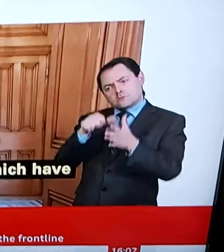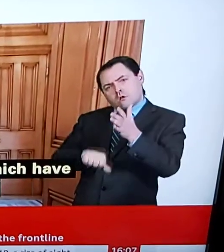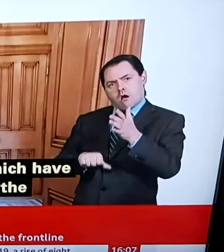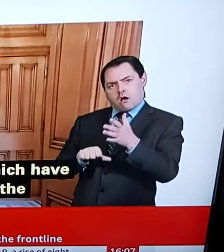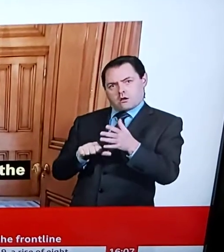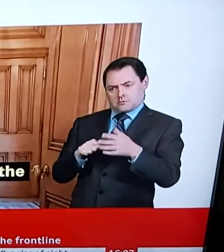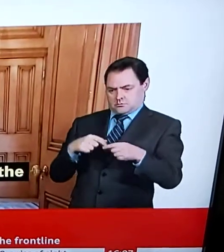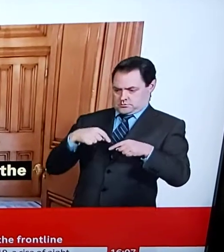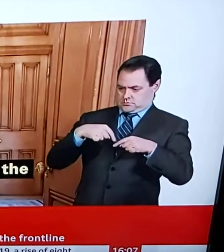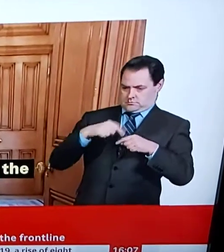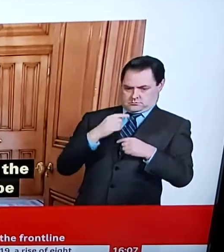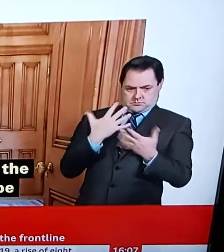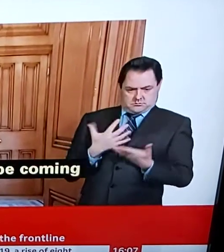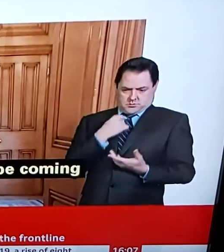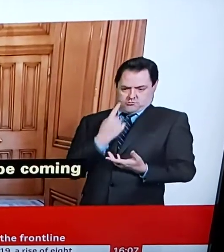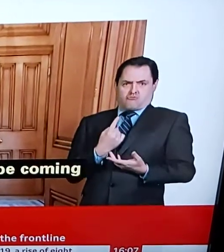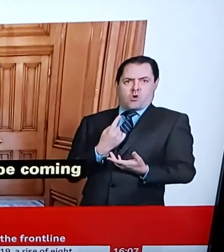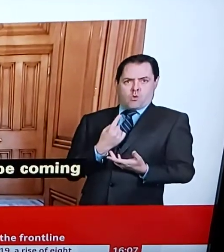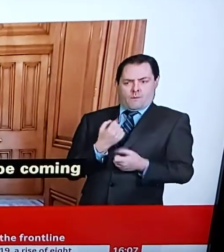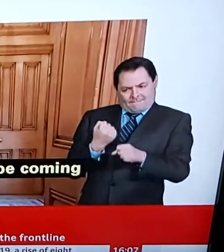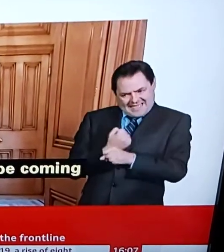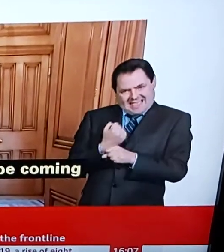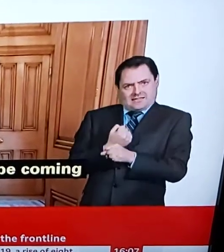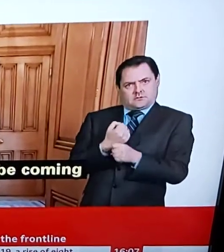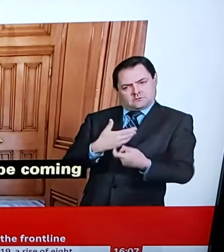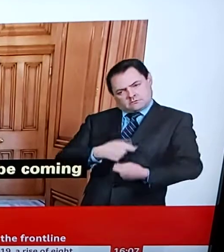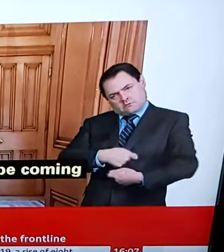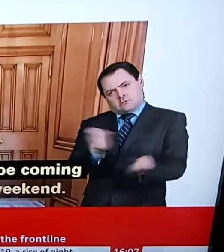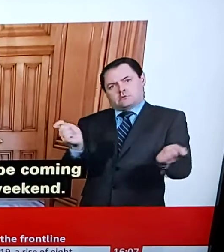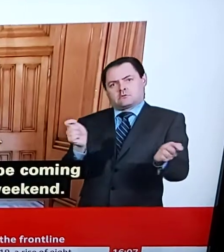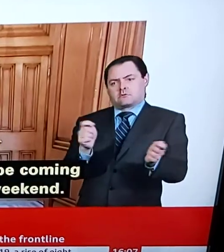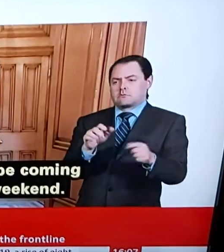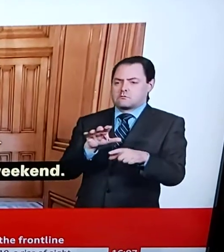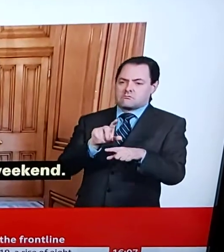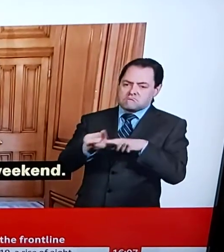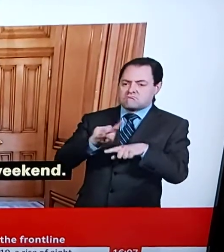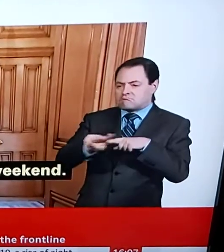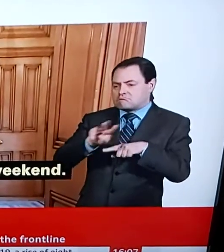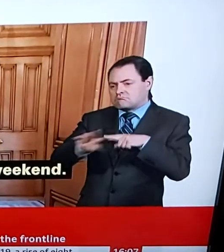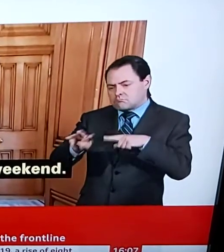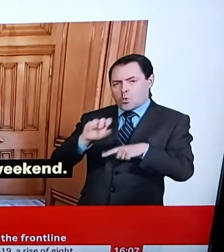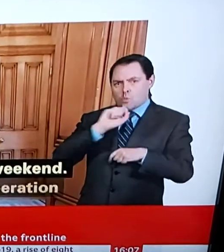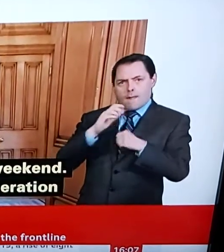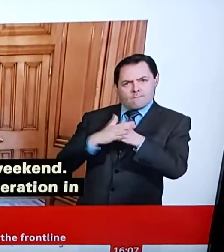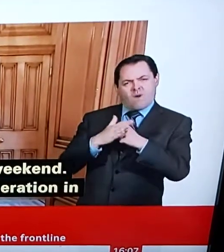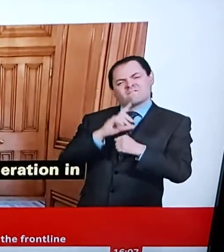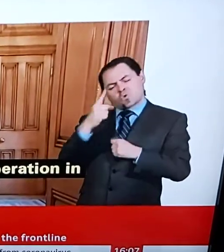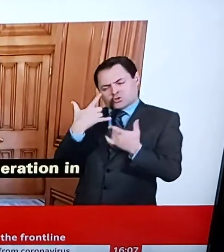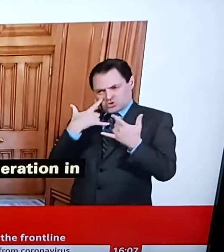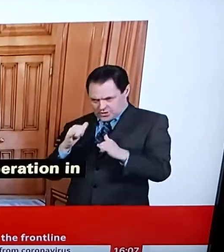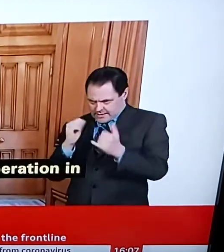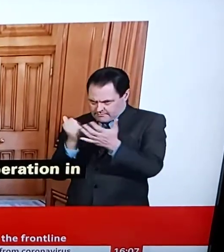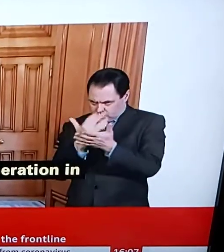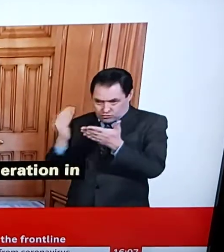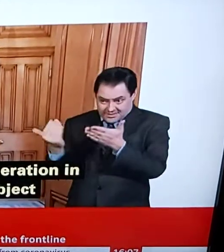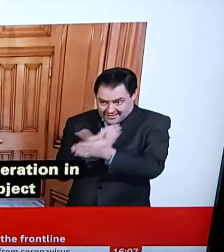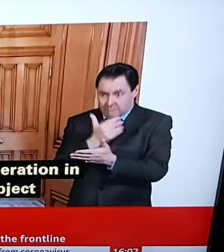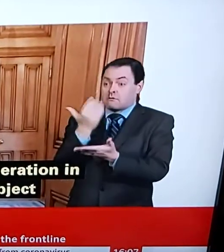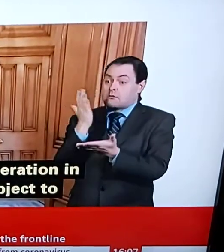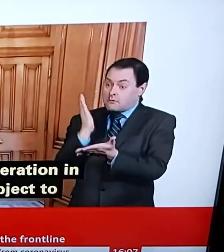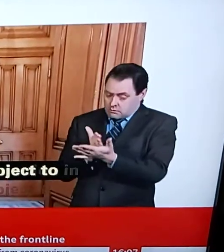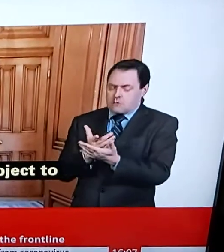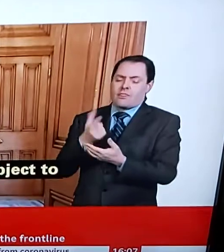this weekend. More are to come into operation in the coming weeks, subject to safety and regulatory approvals, as part of the Prime